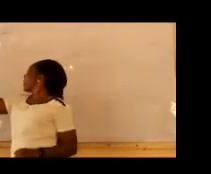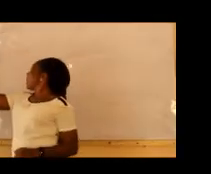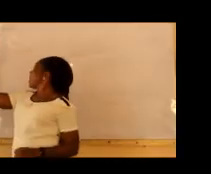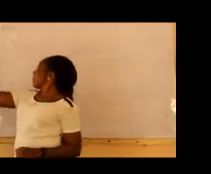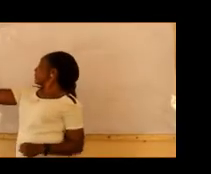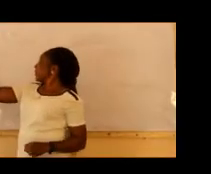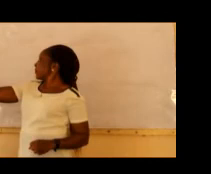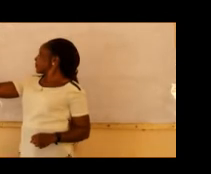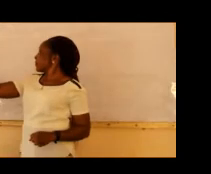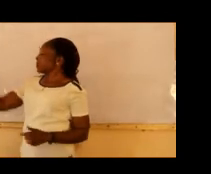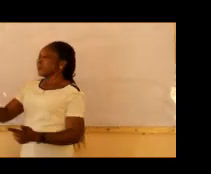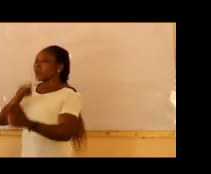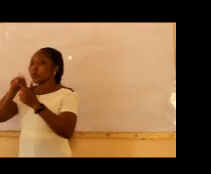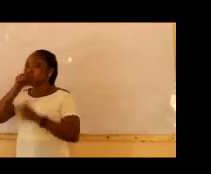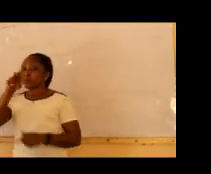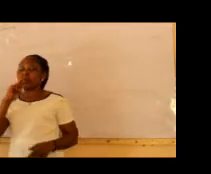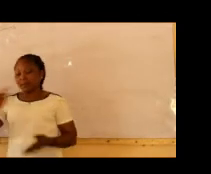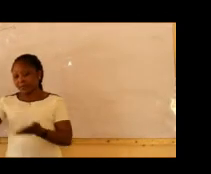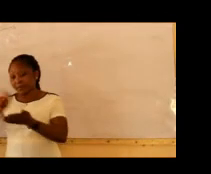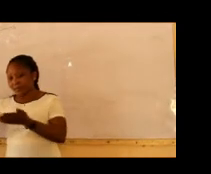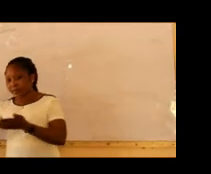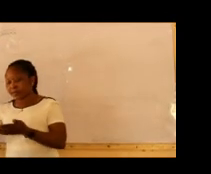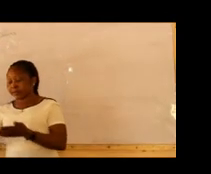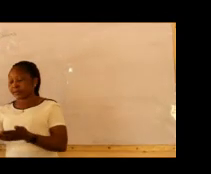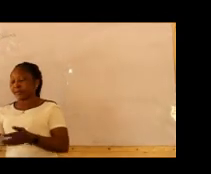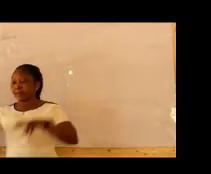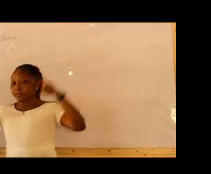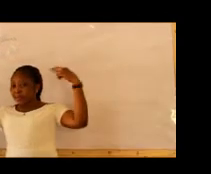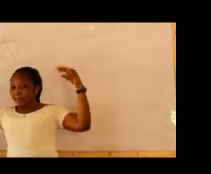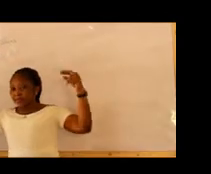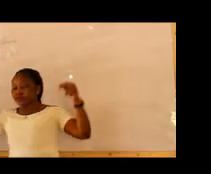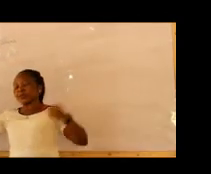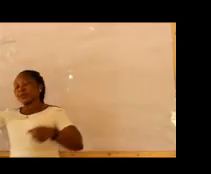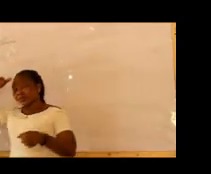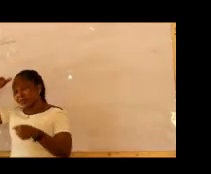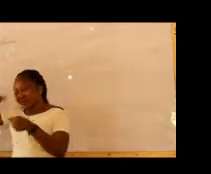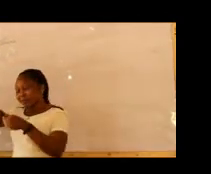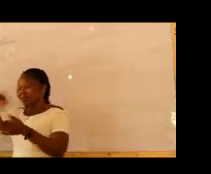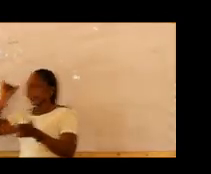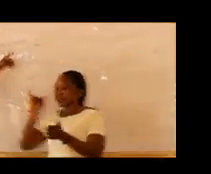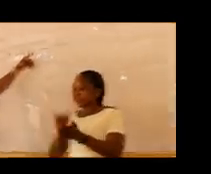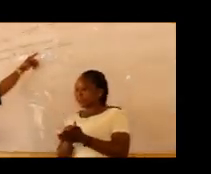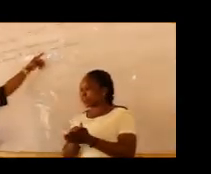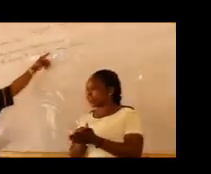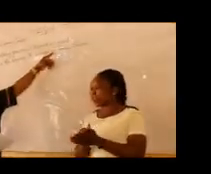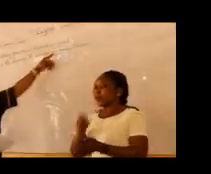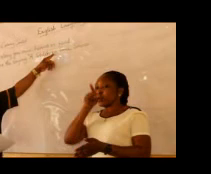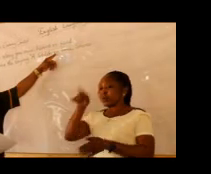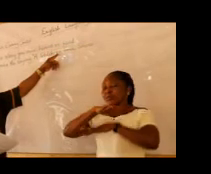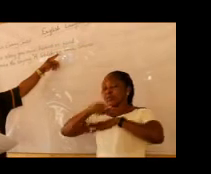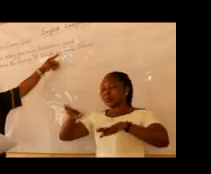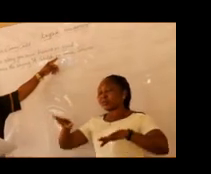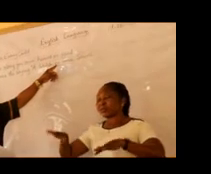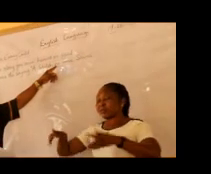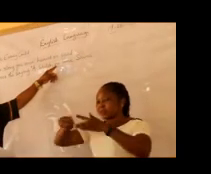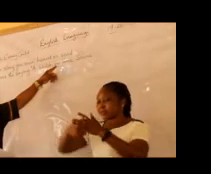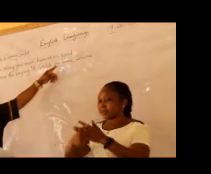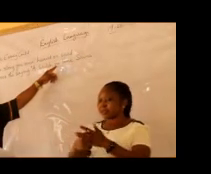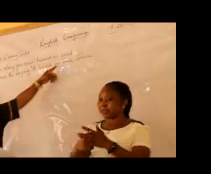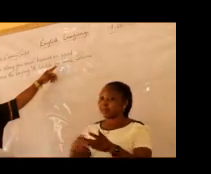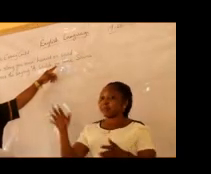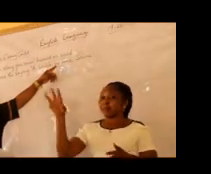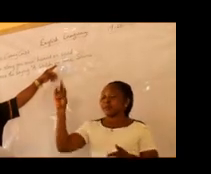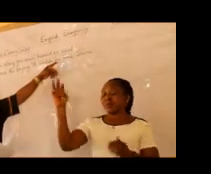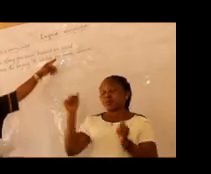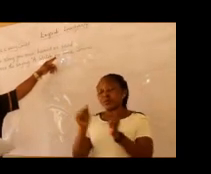titles, remember that prepositions, you don't start them with capitals.